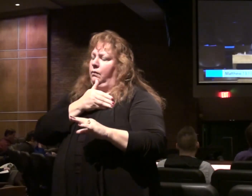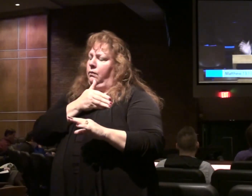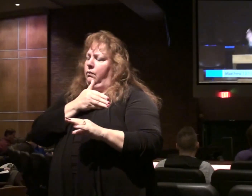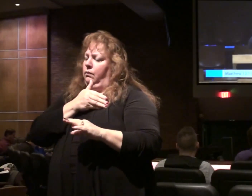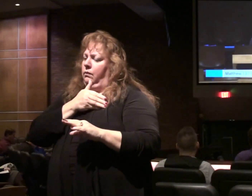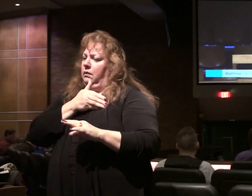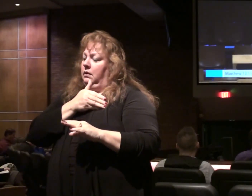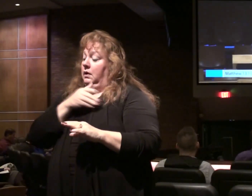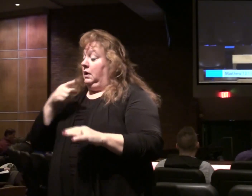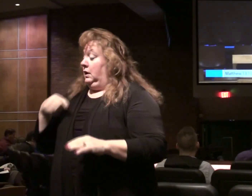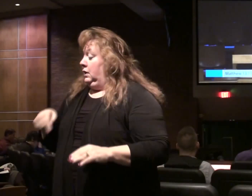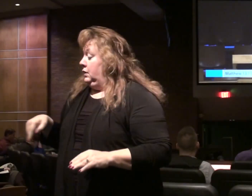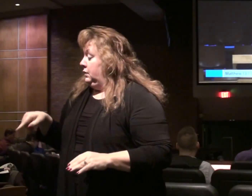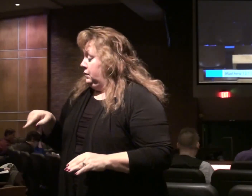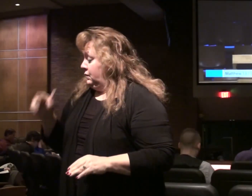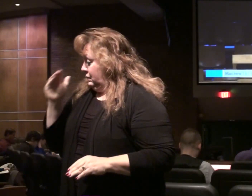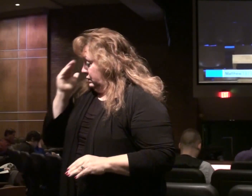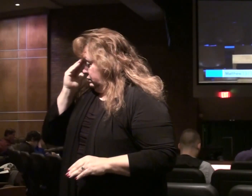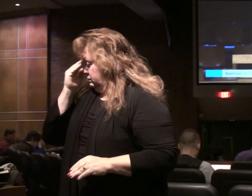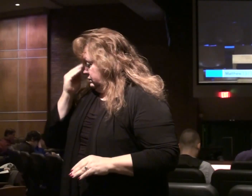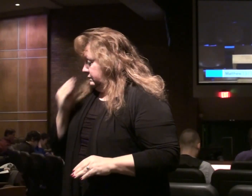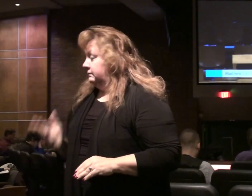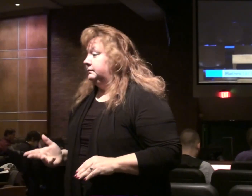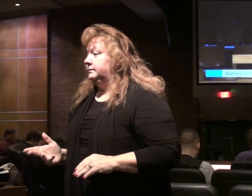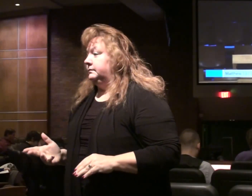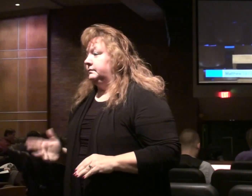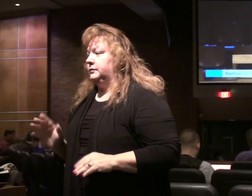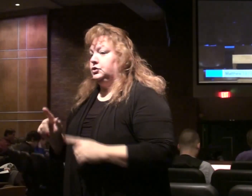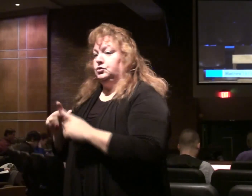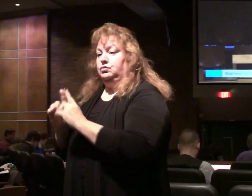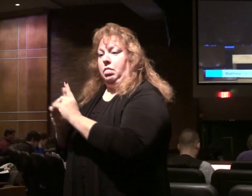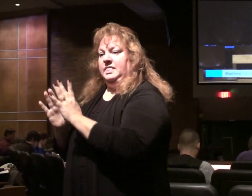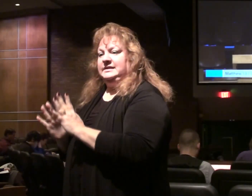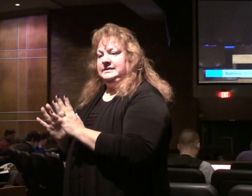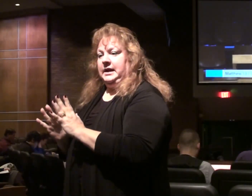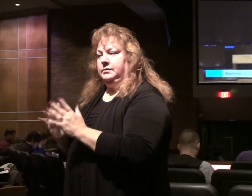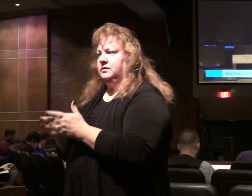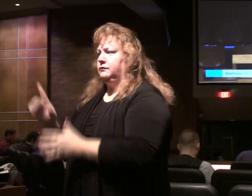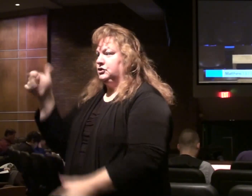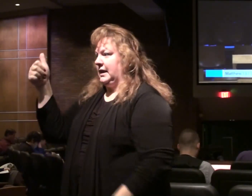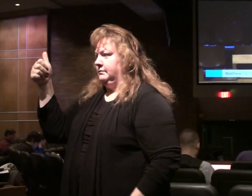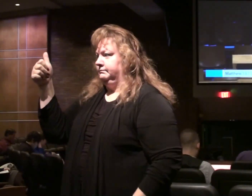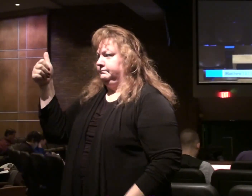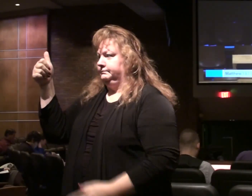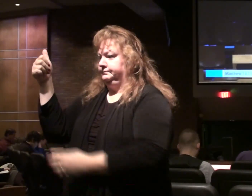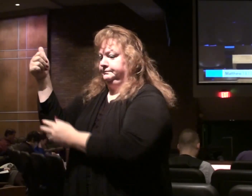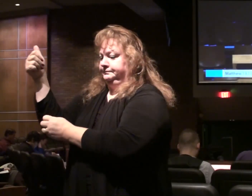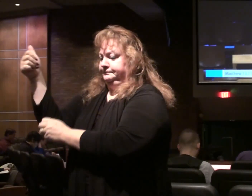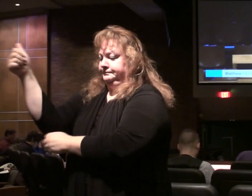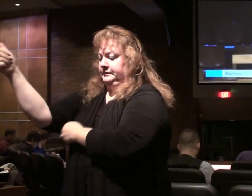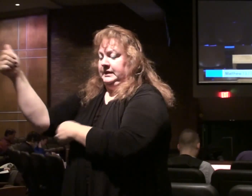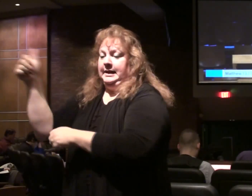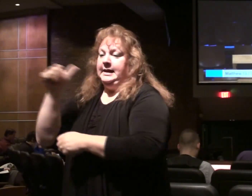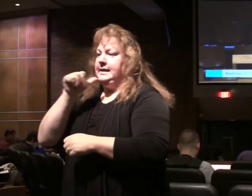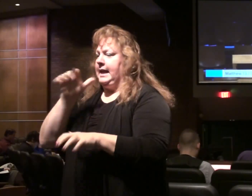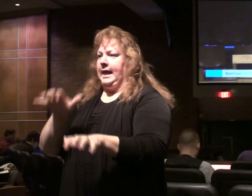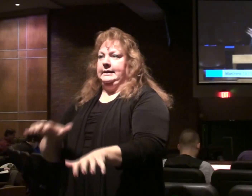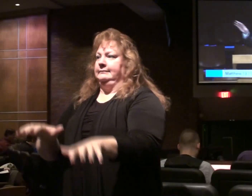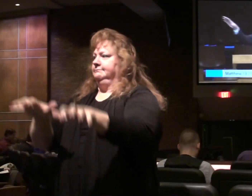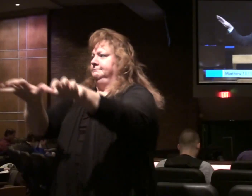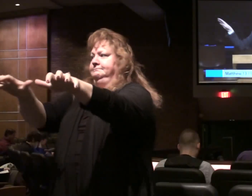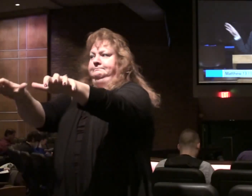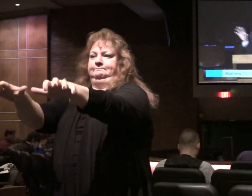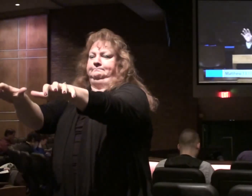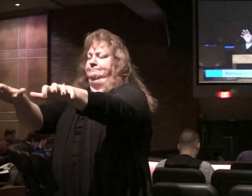And it's been given to you. Now, though this is being addressed to his disciples, verse 10. Not to the multitude.